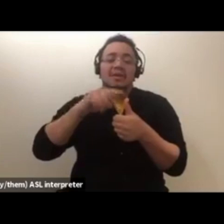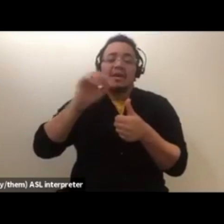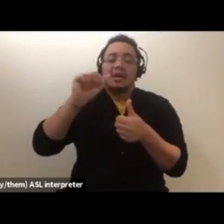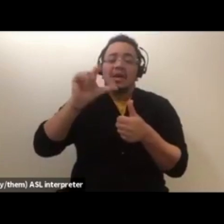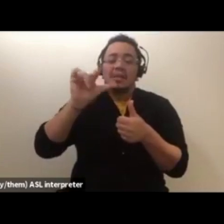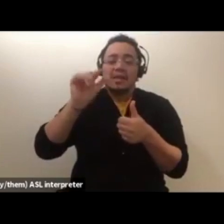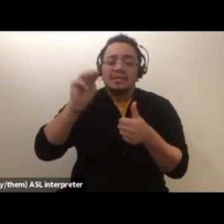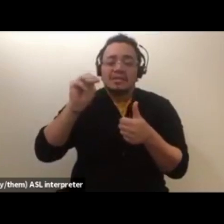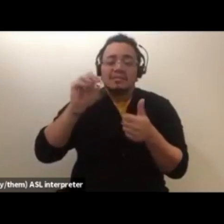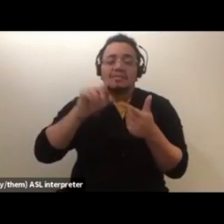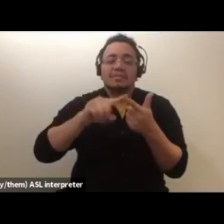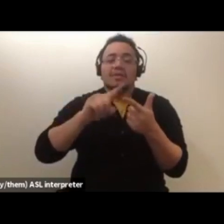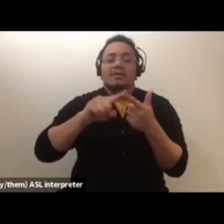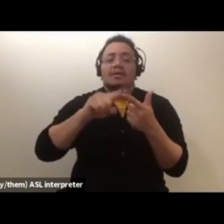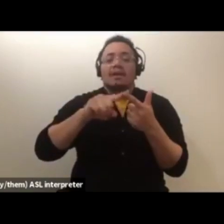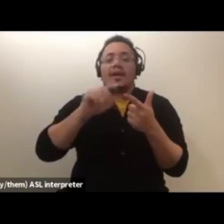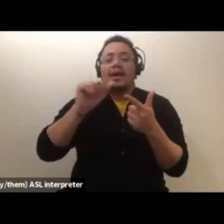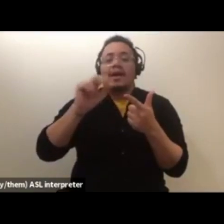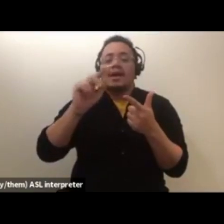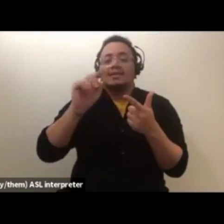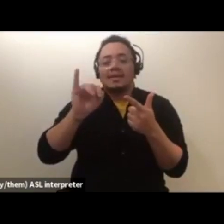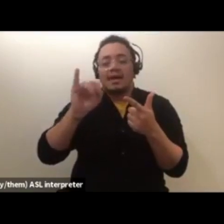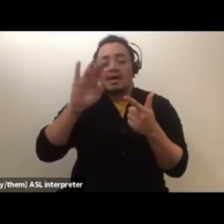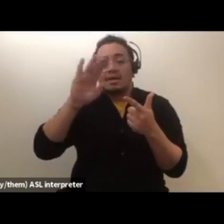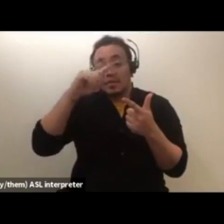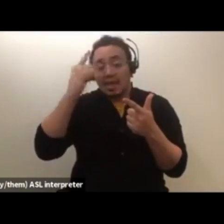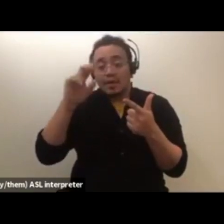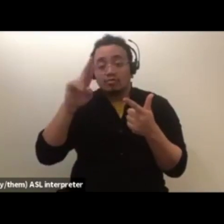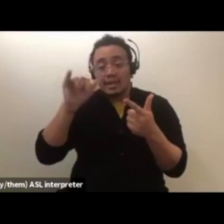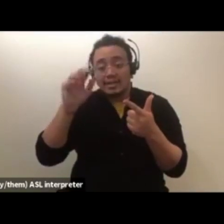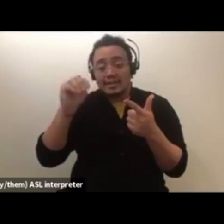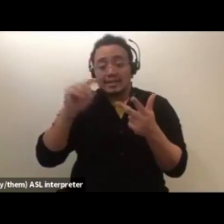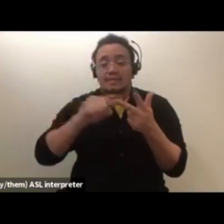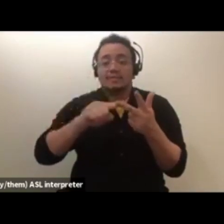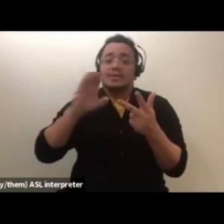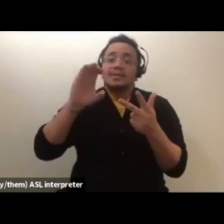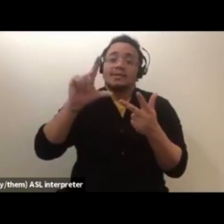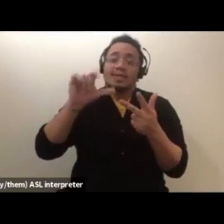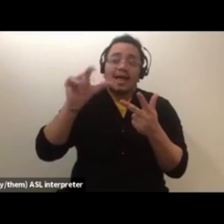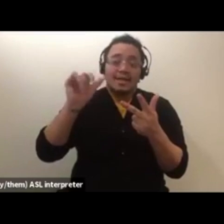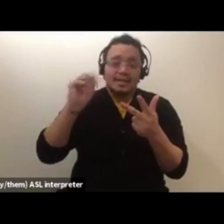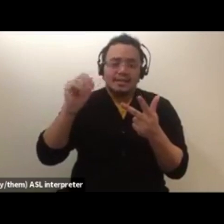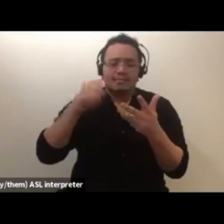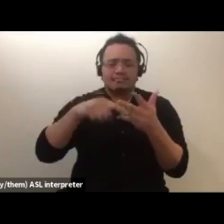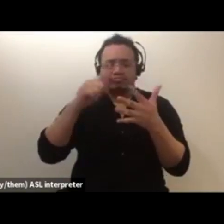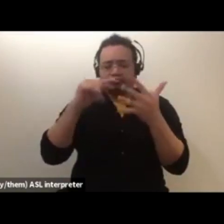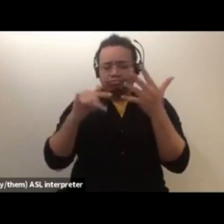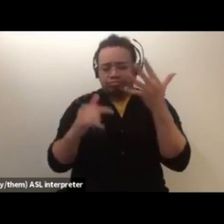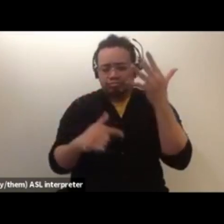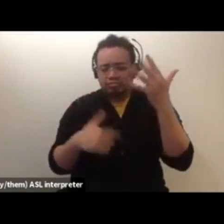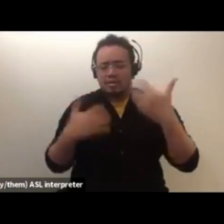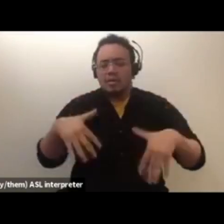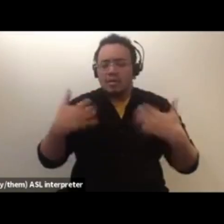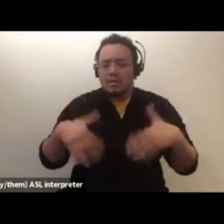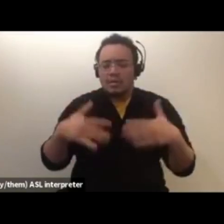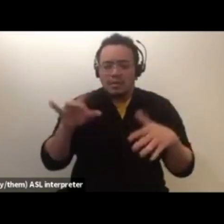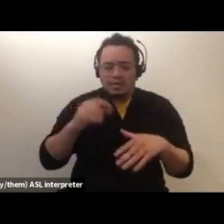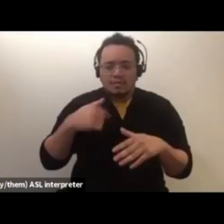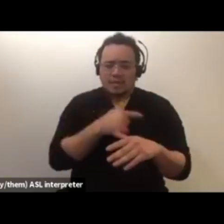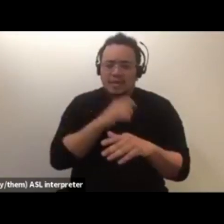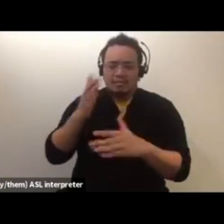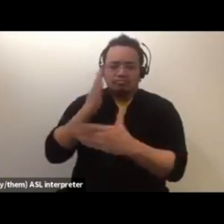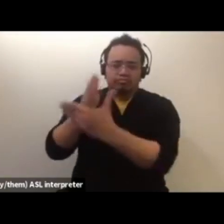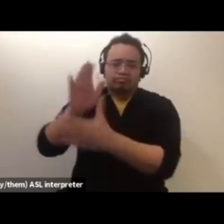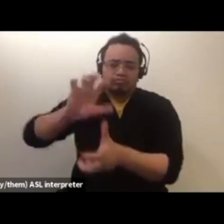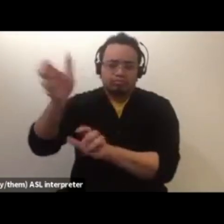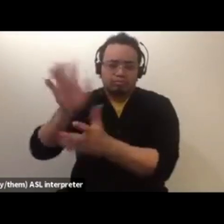misogyny, fat phobia, classism, and many more. By committing to build accessible spaces like we're doing here